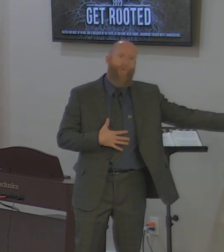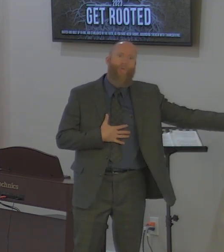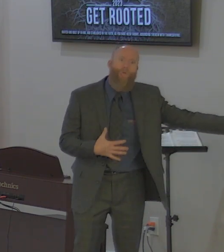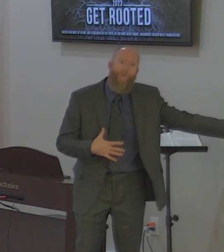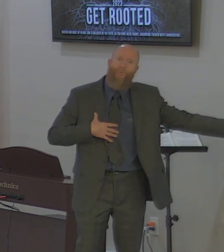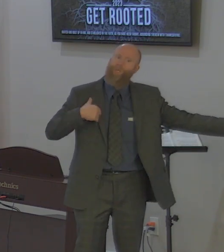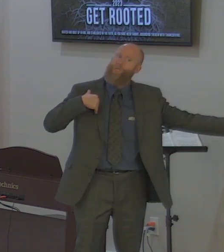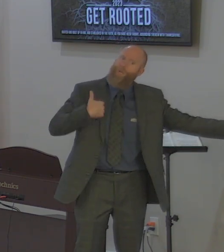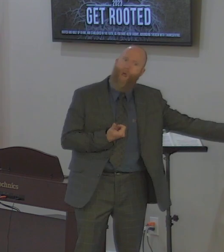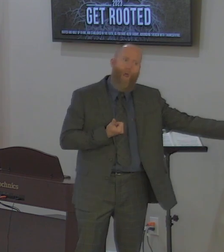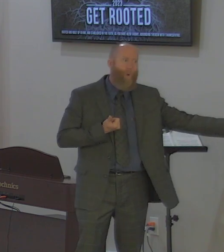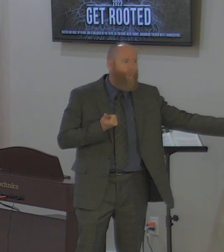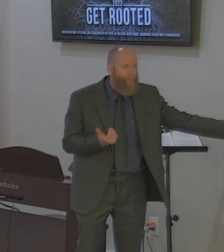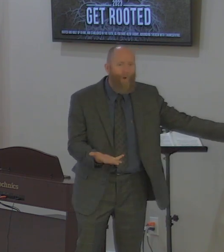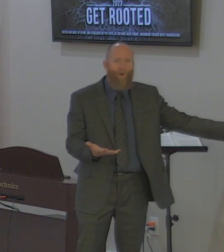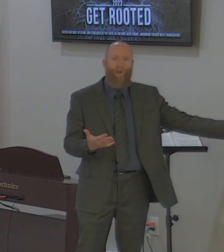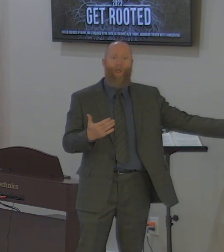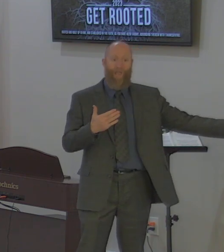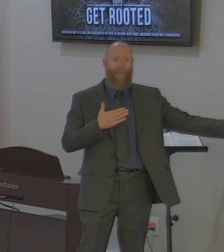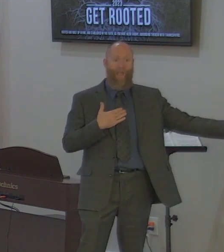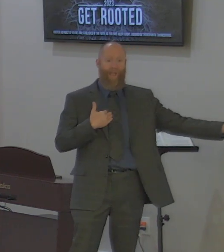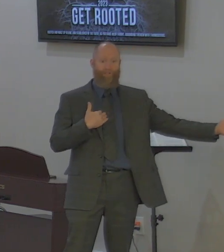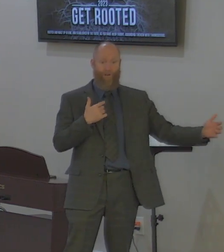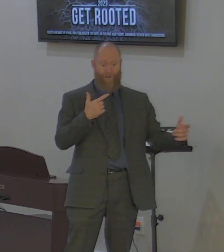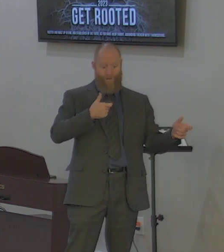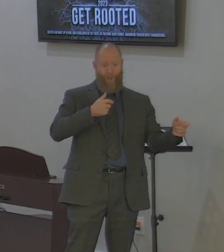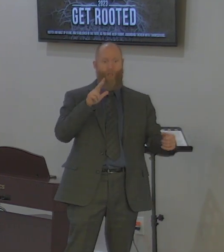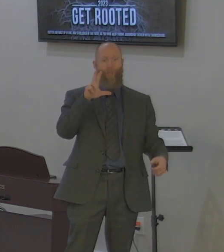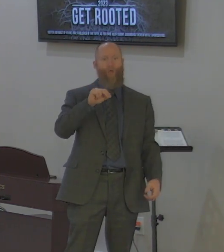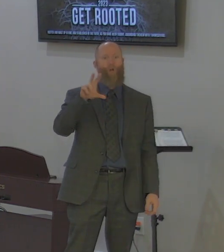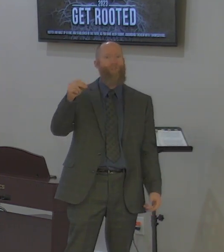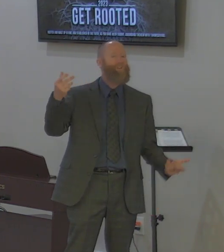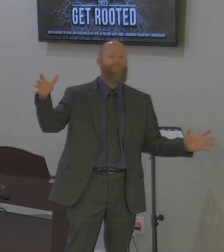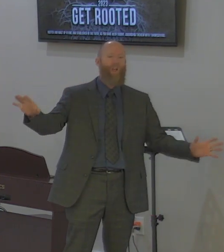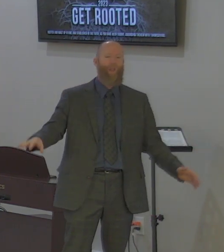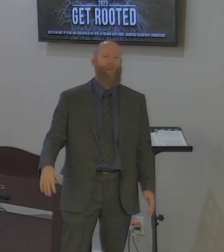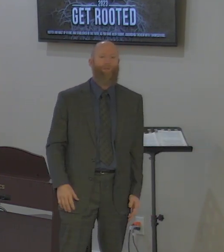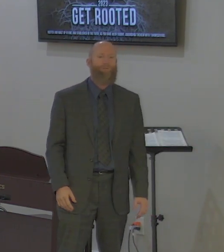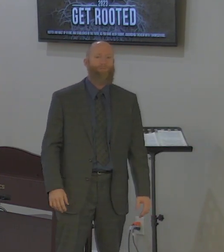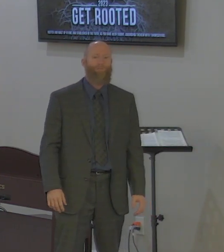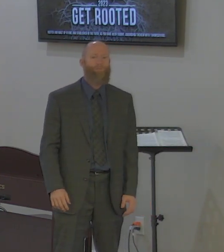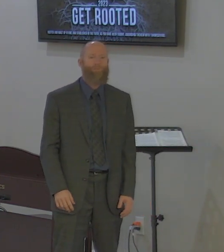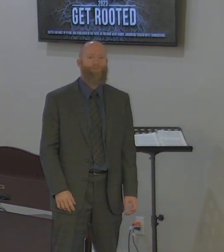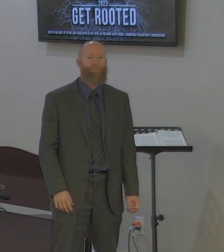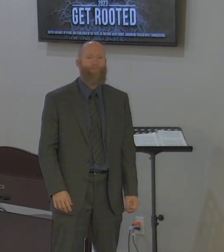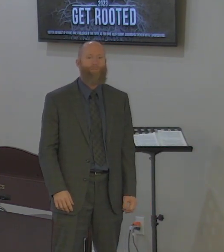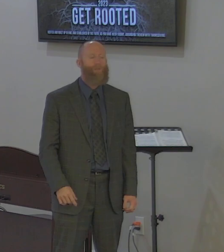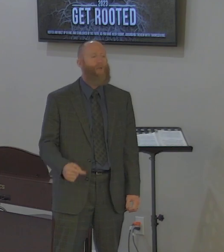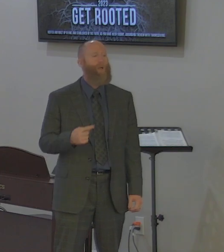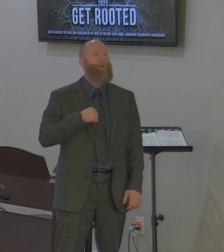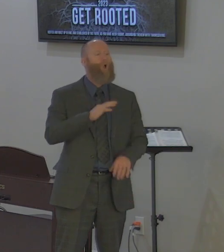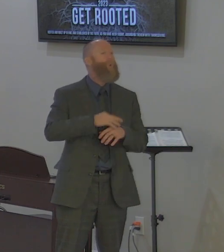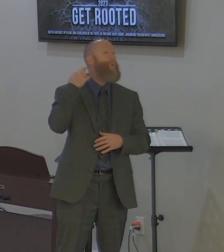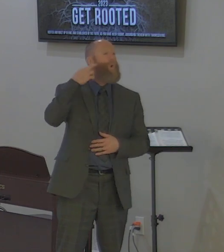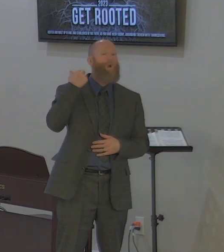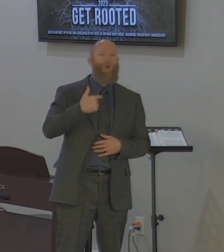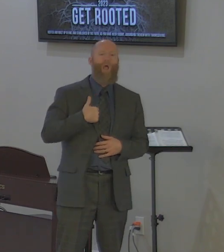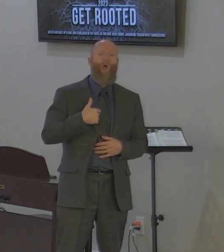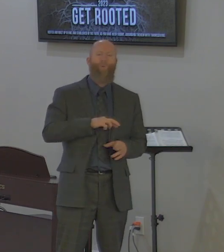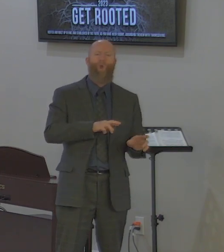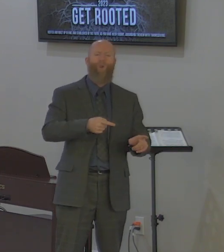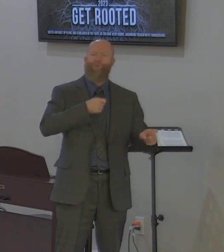and I had a 30-30 lever-action open sights. And I get on the radio. I'm going to shoot. And I hear it, shoot, shoot. And